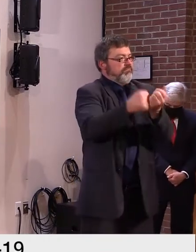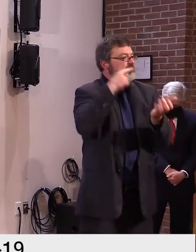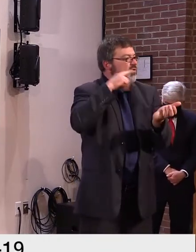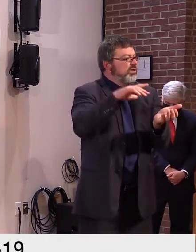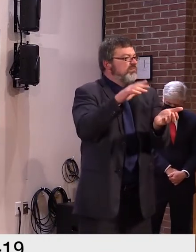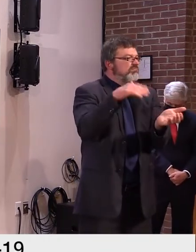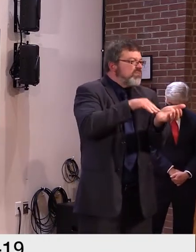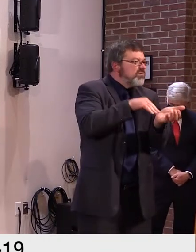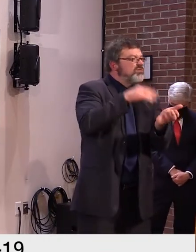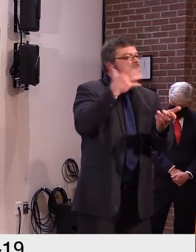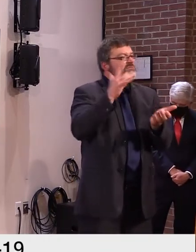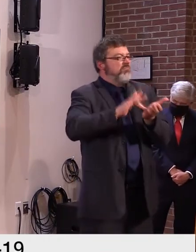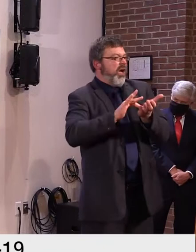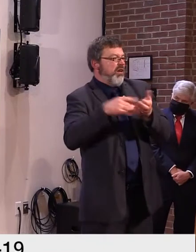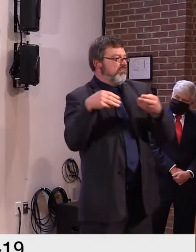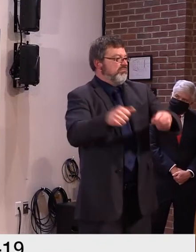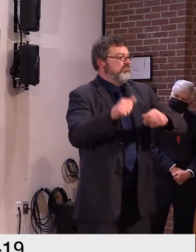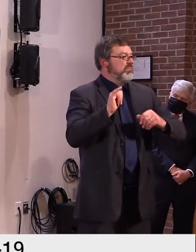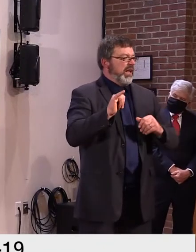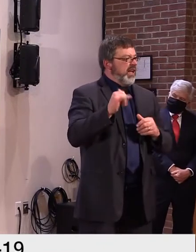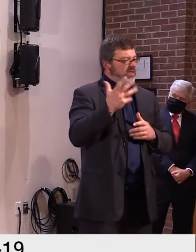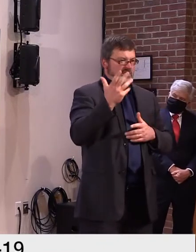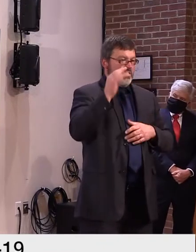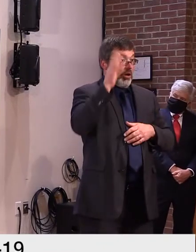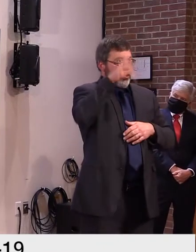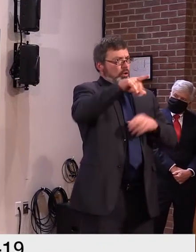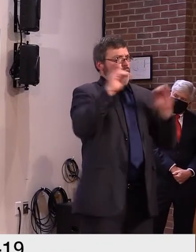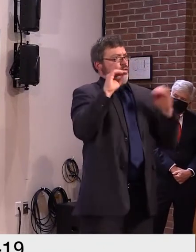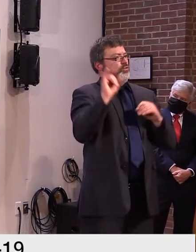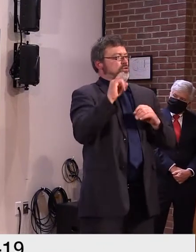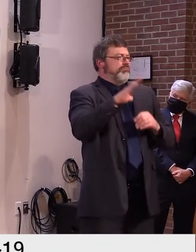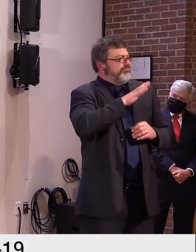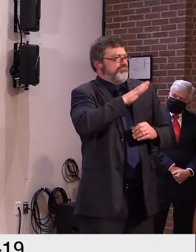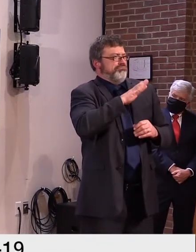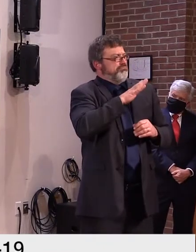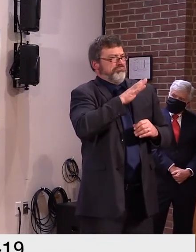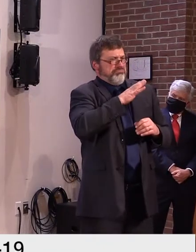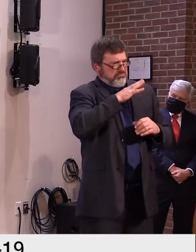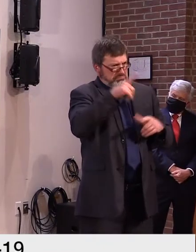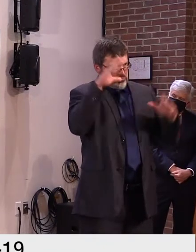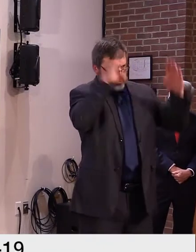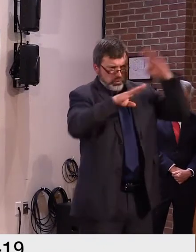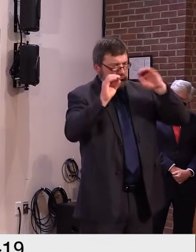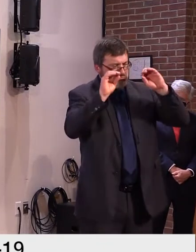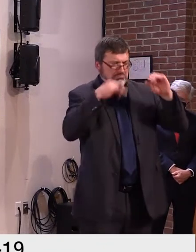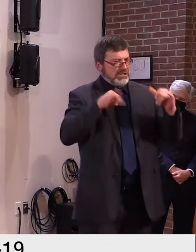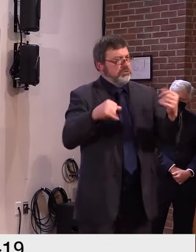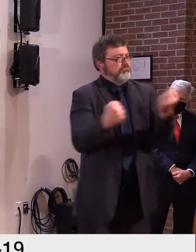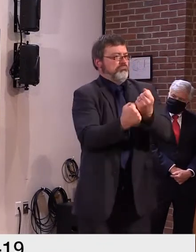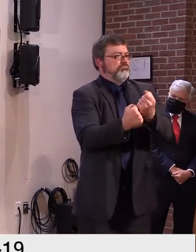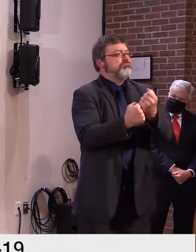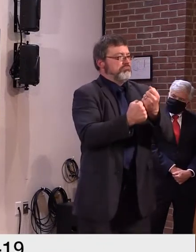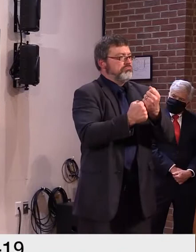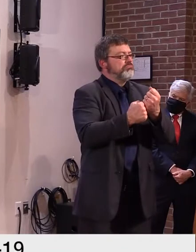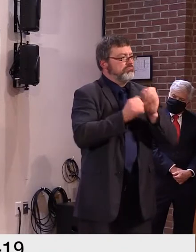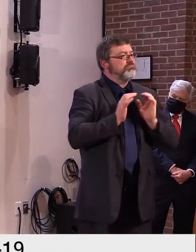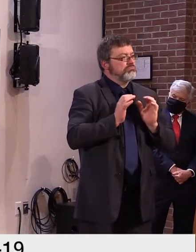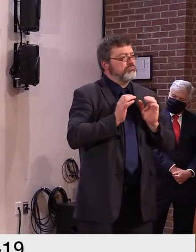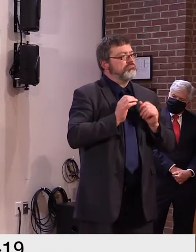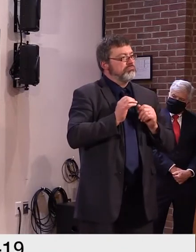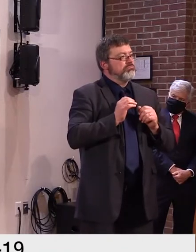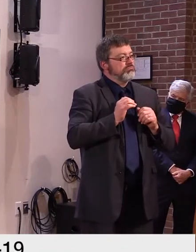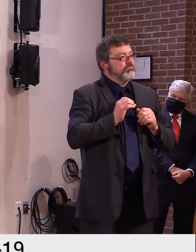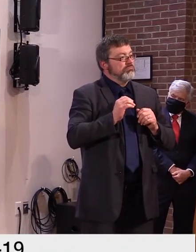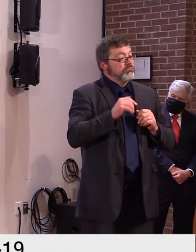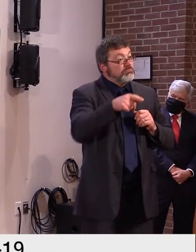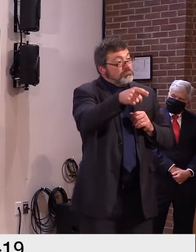treatment for COVID-19, and they do not need to verify immigration status to be eligible to receive